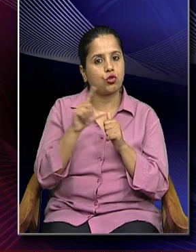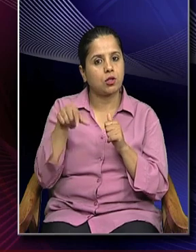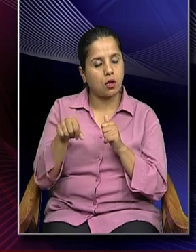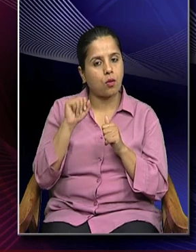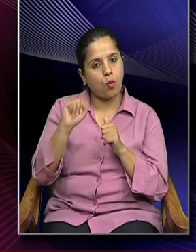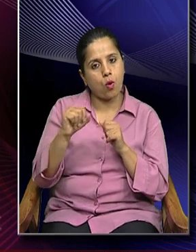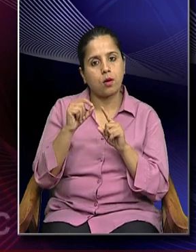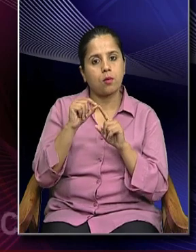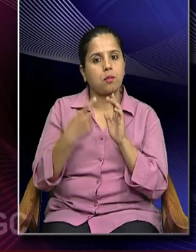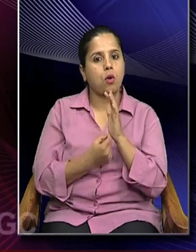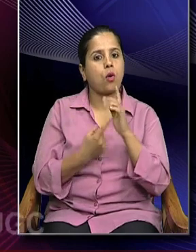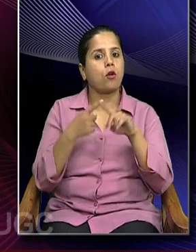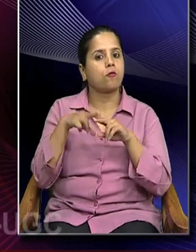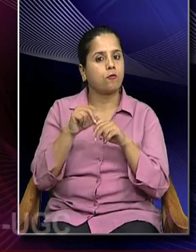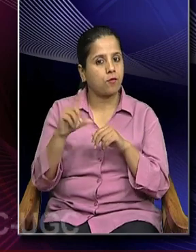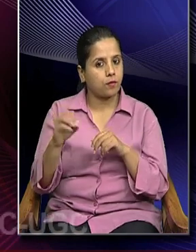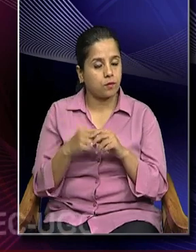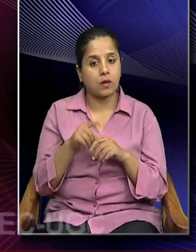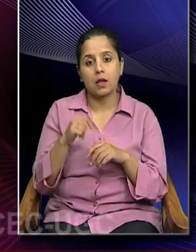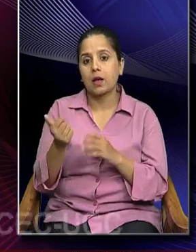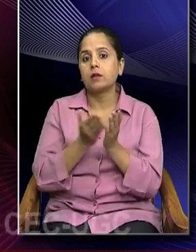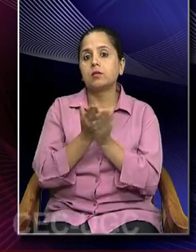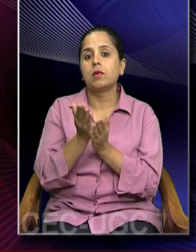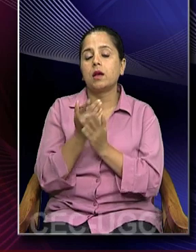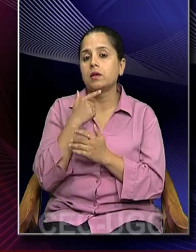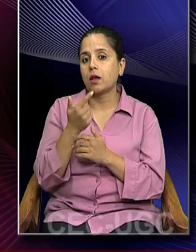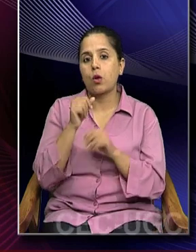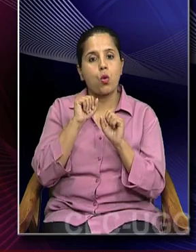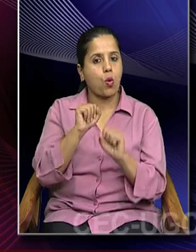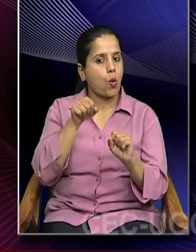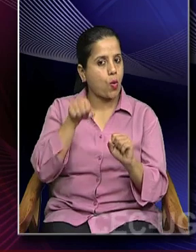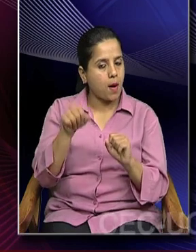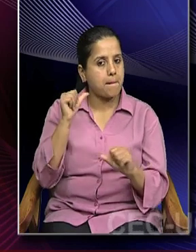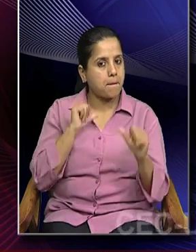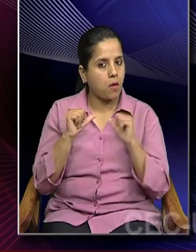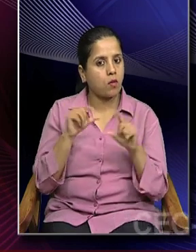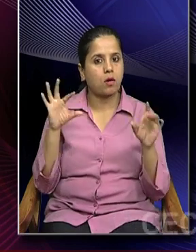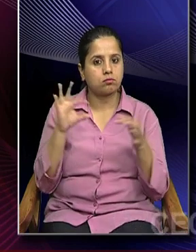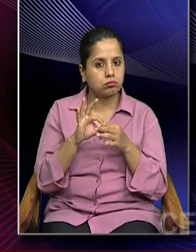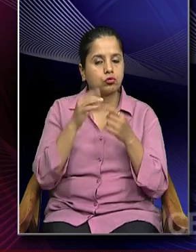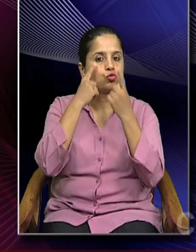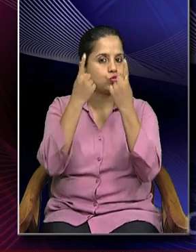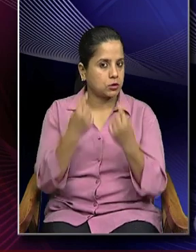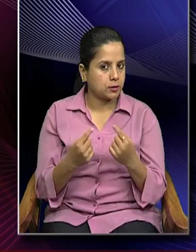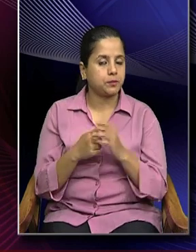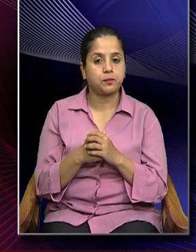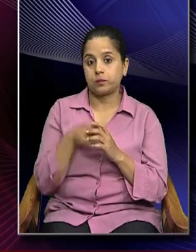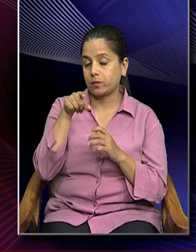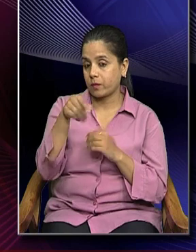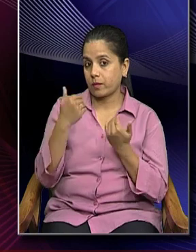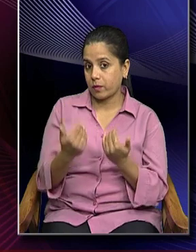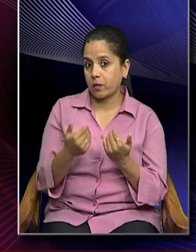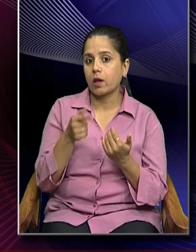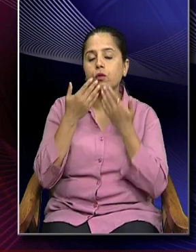portfolio. The next method is your performance-based assessment. In this,